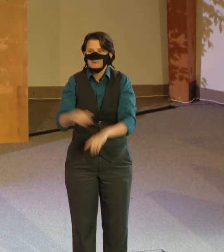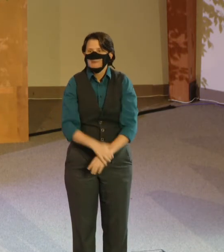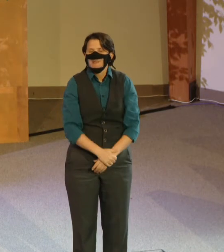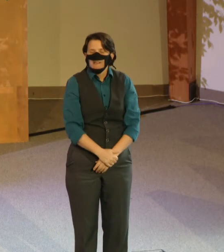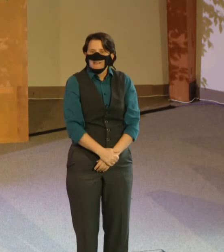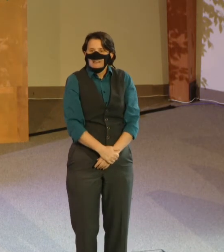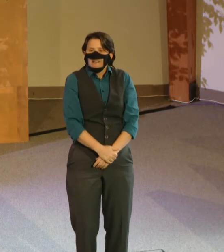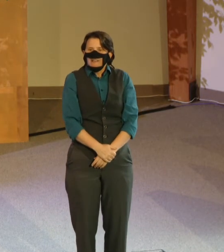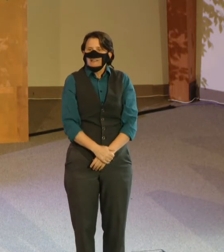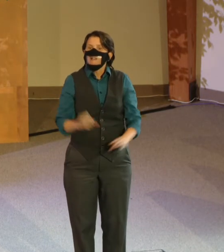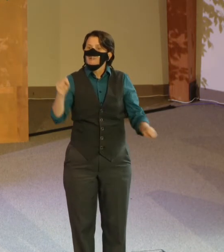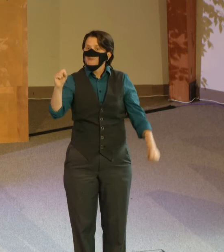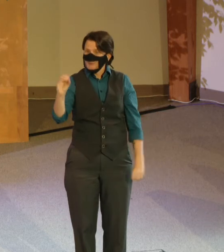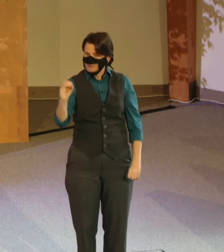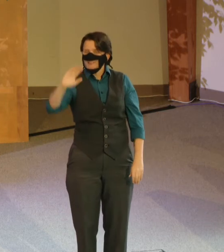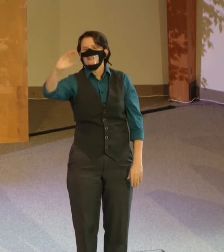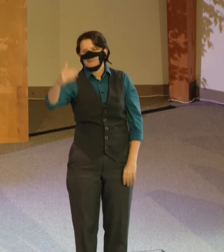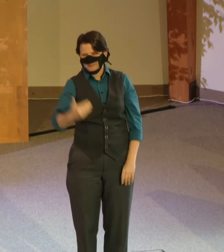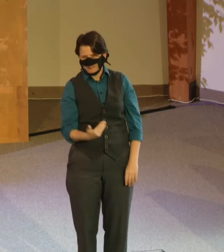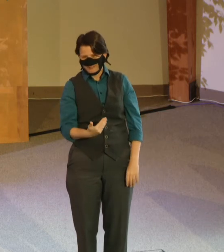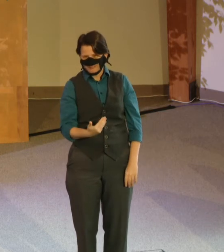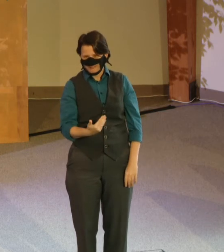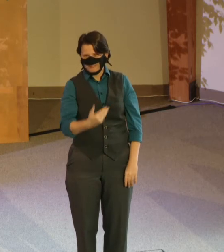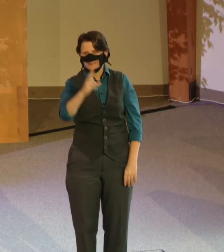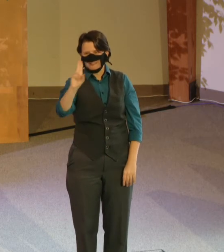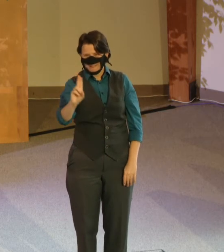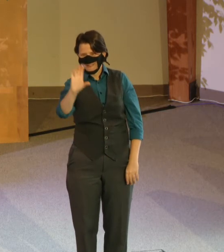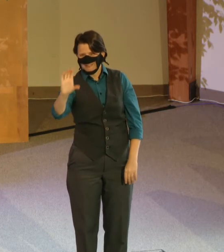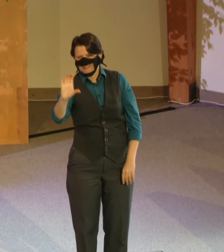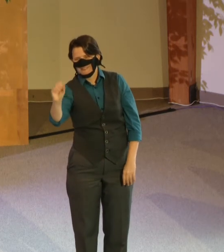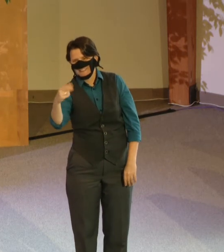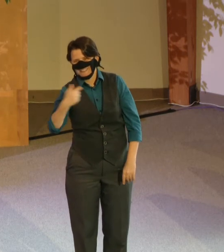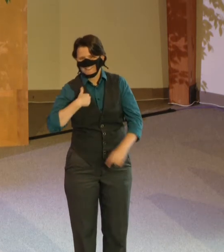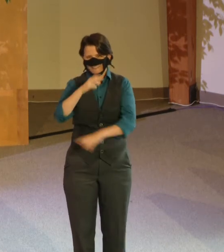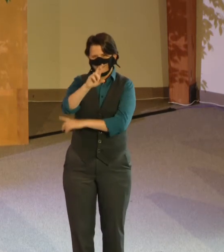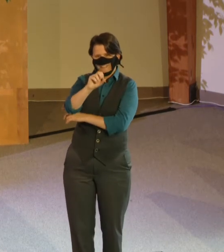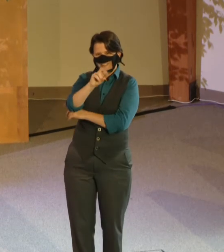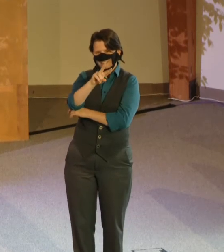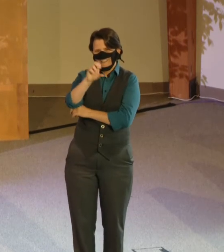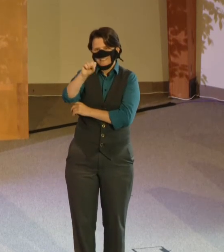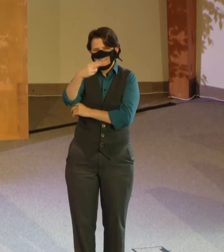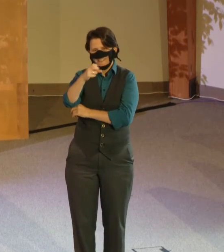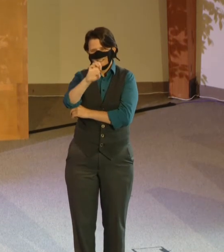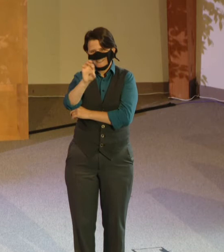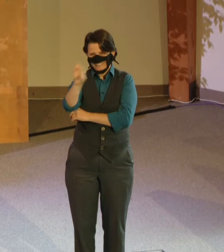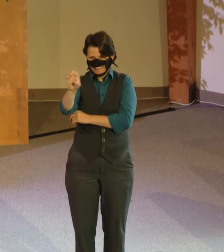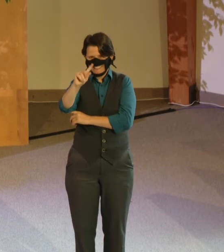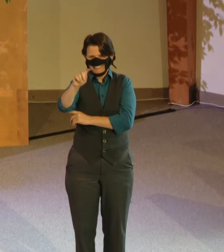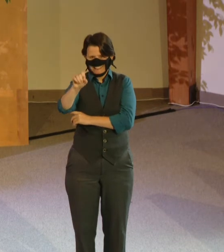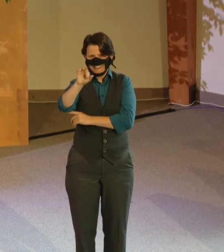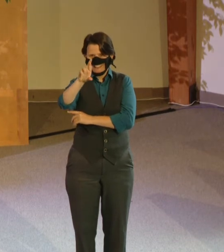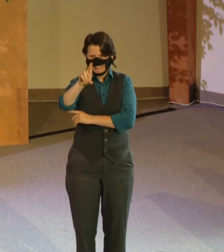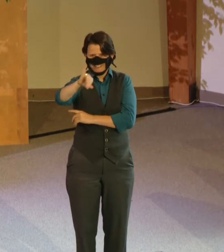So, welcome, Unity Church of the Hills. I'm Reverend Cherie Taylor Jones. I'm still the minister here, so I think that's a